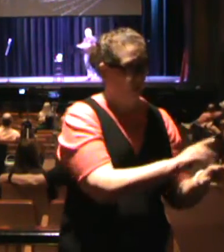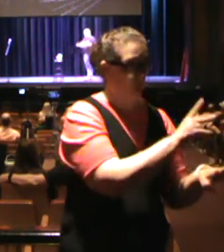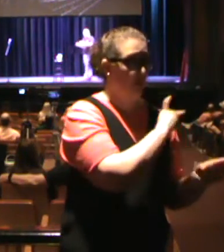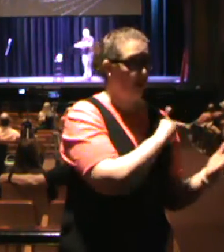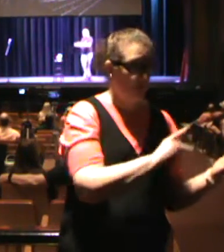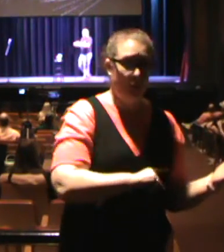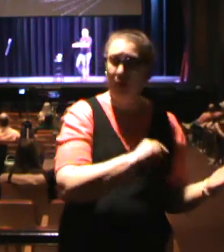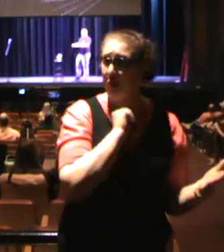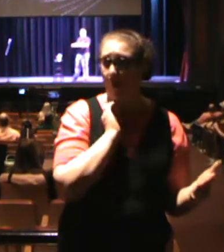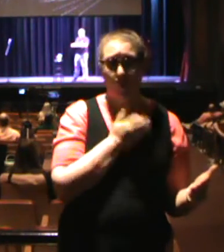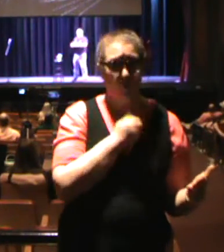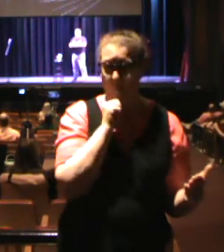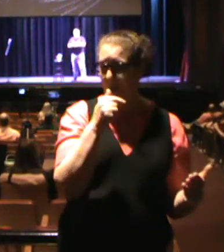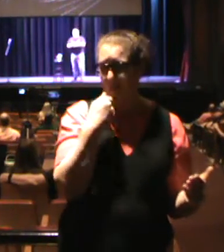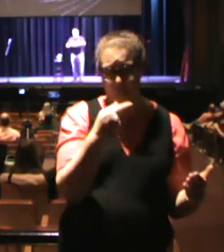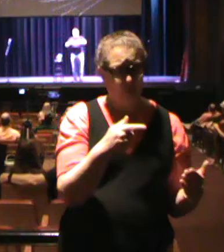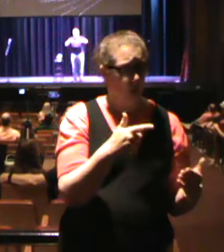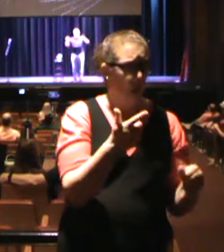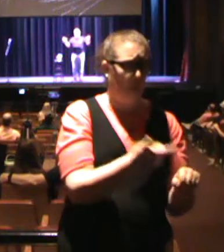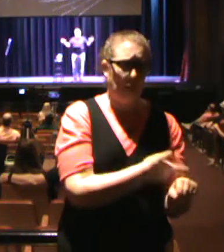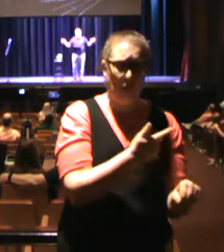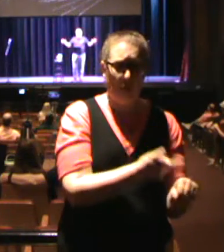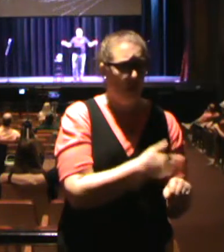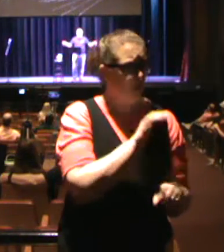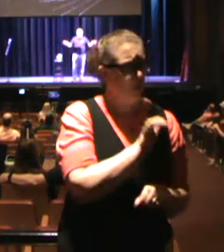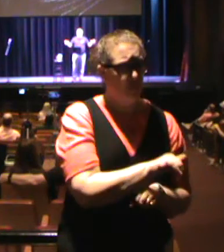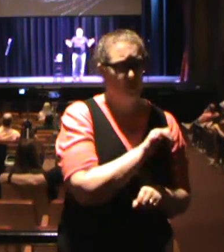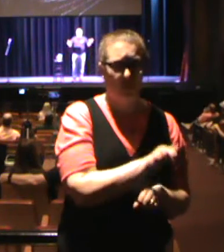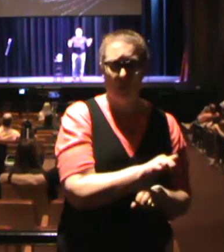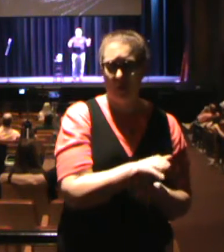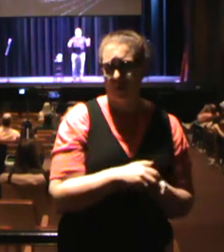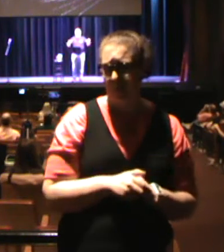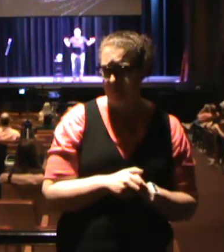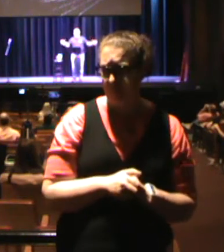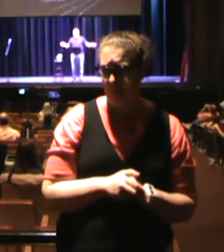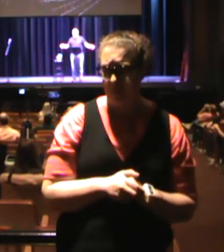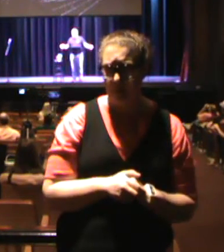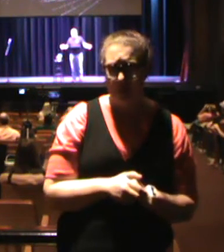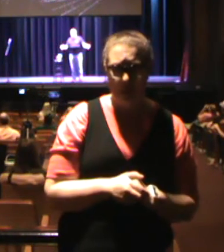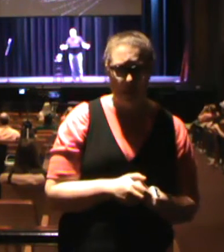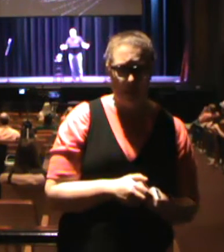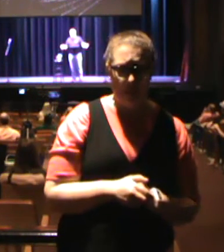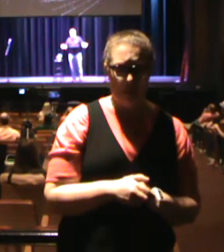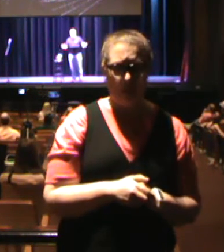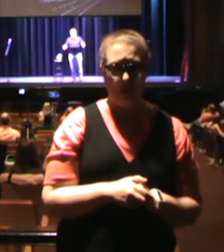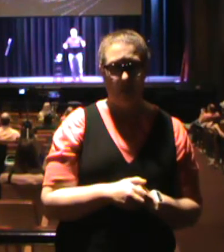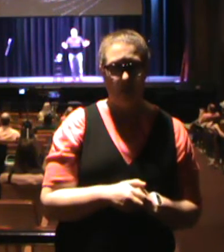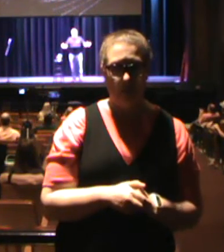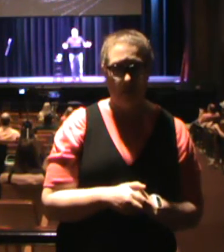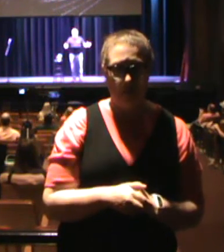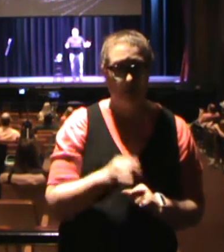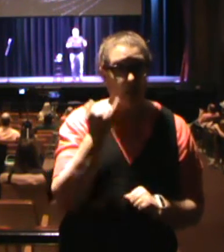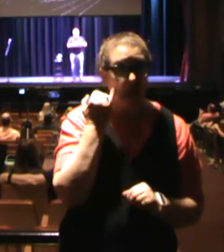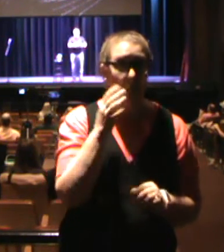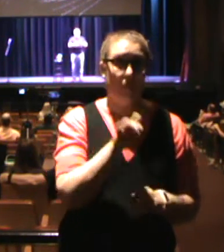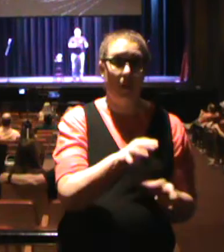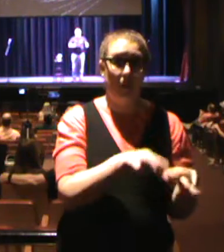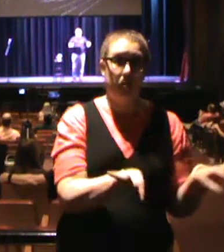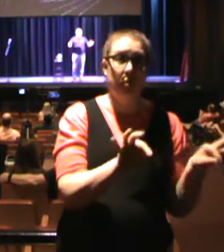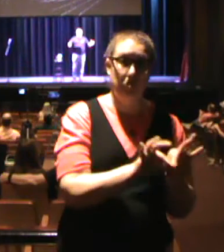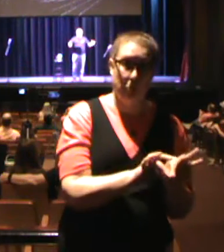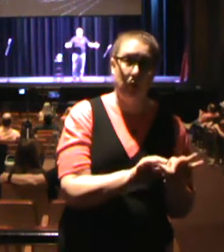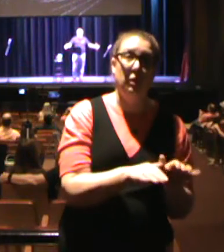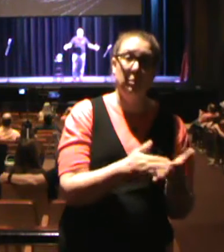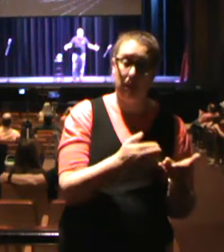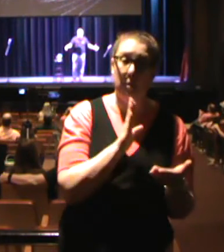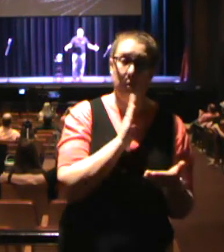he'd been gone to the king. We're not told how long it had been. And if anything in God's word, if it was important, God's word